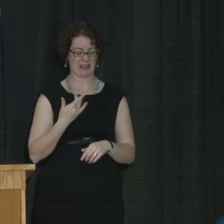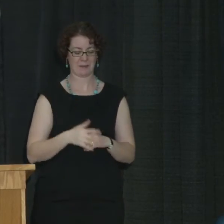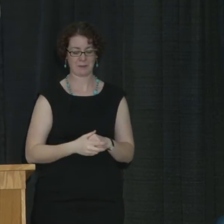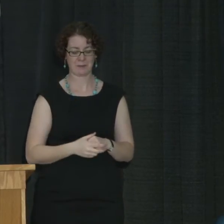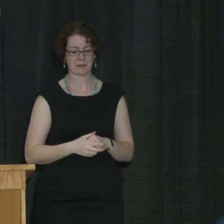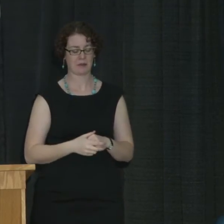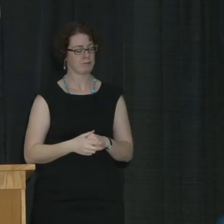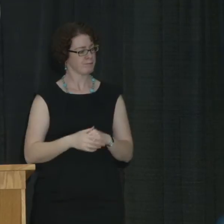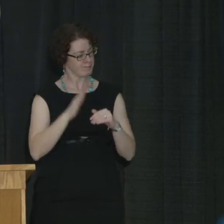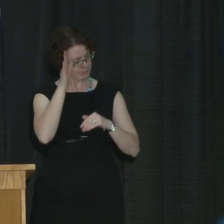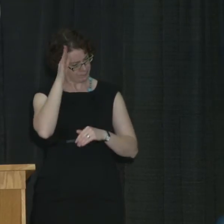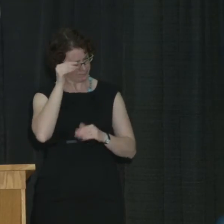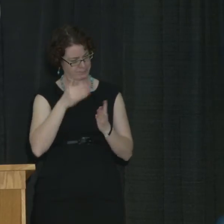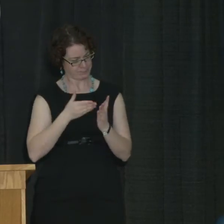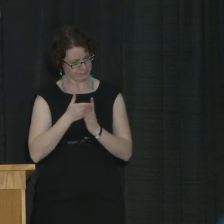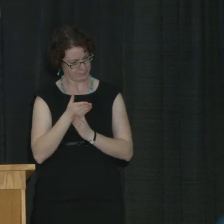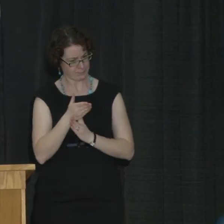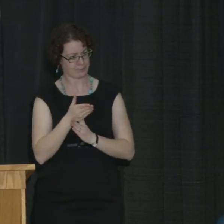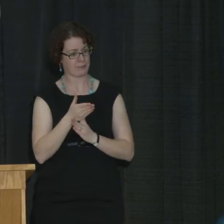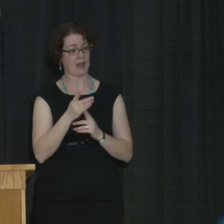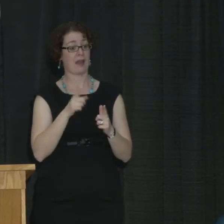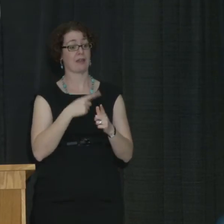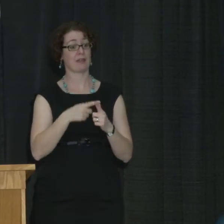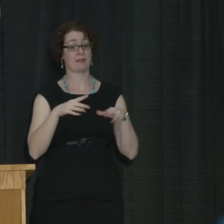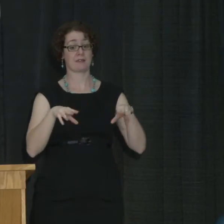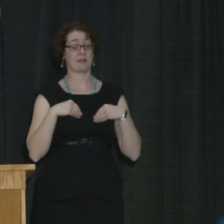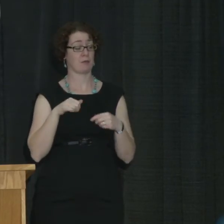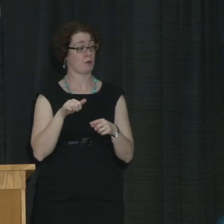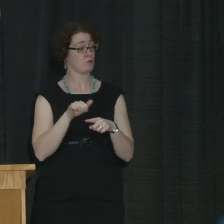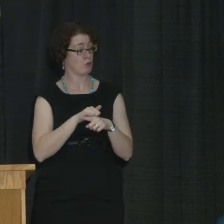she persisted, and she was accepted into practical nursing.